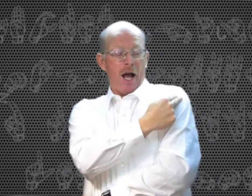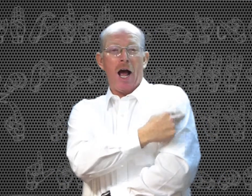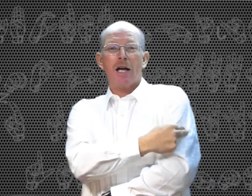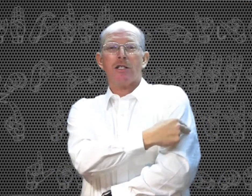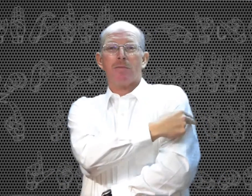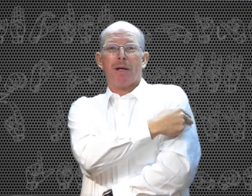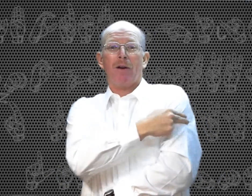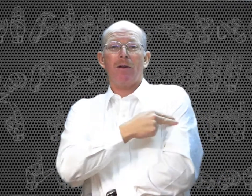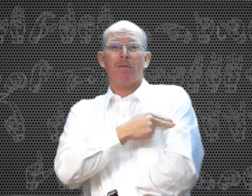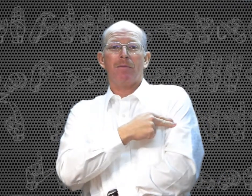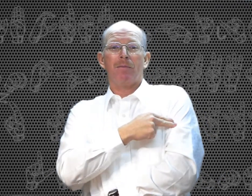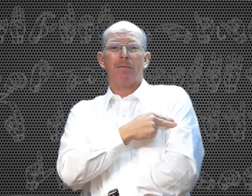hospital,